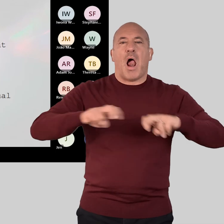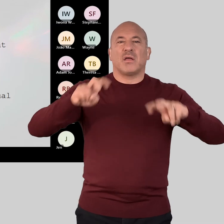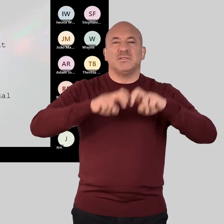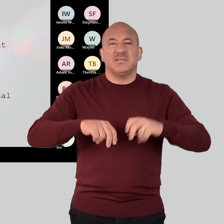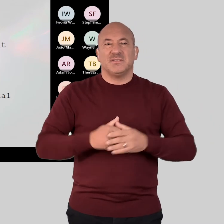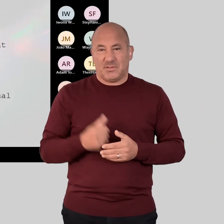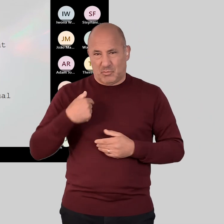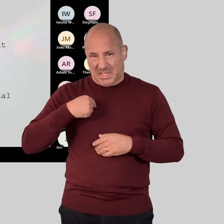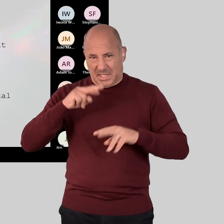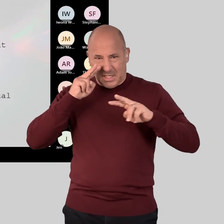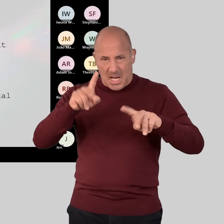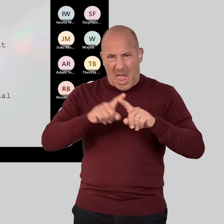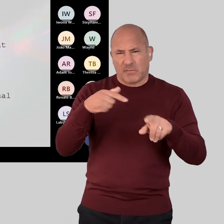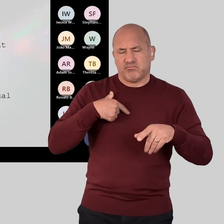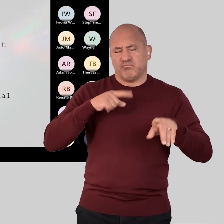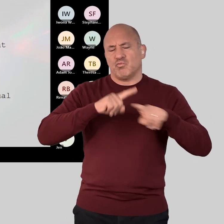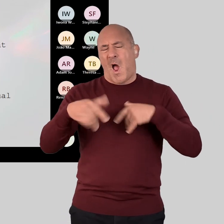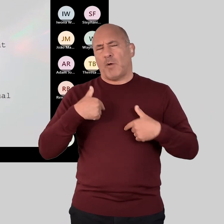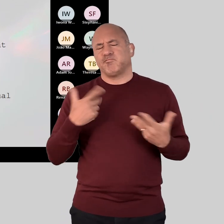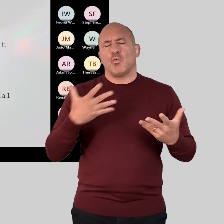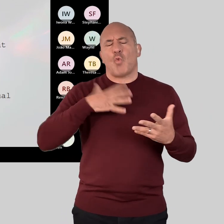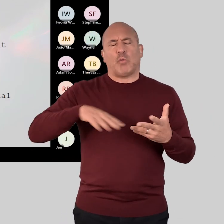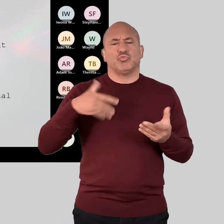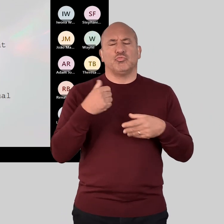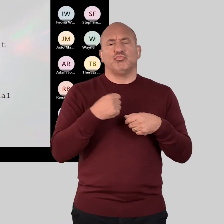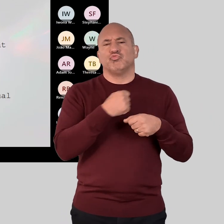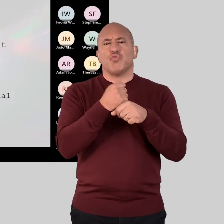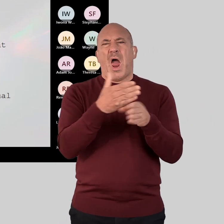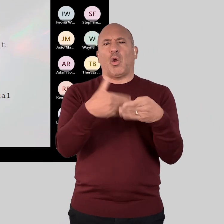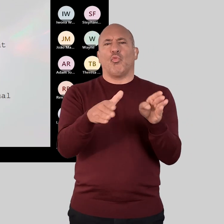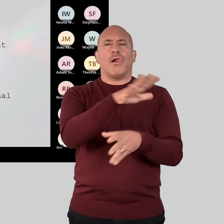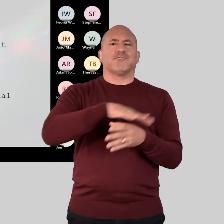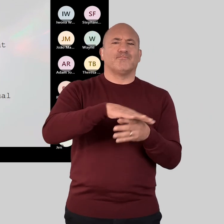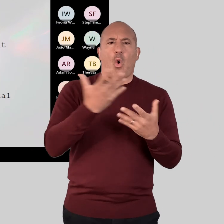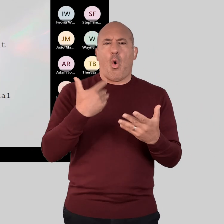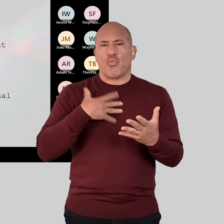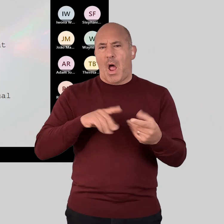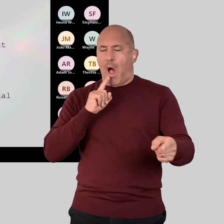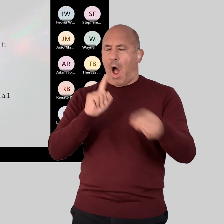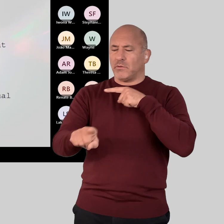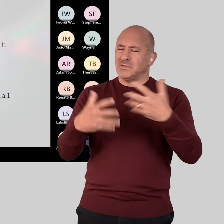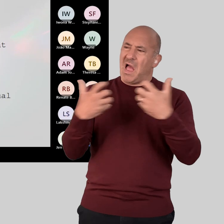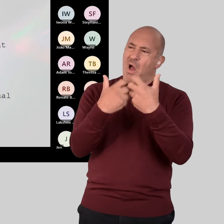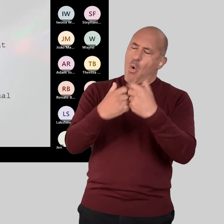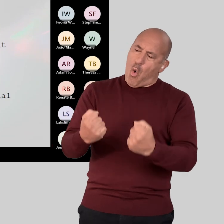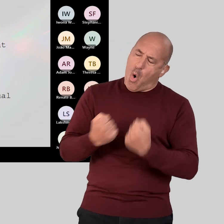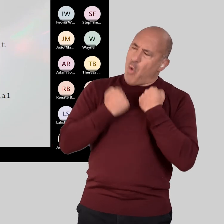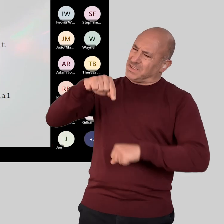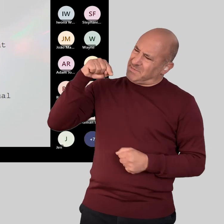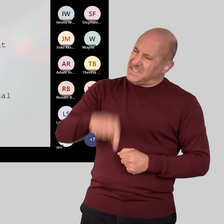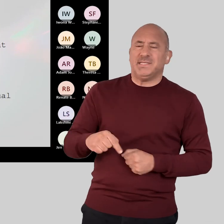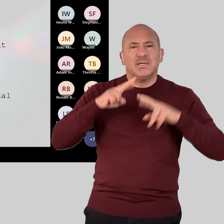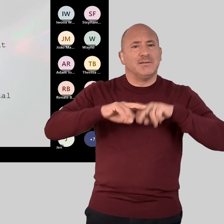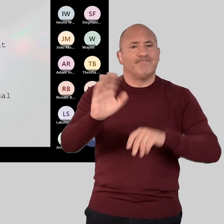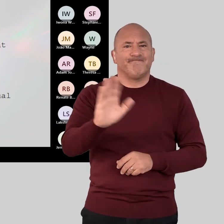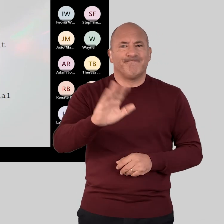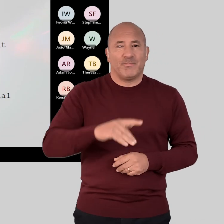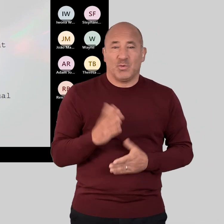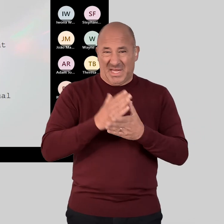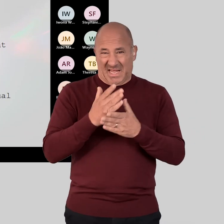time. Just to go with the analysis, we're not approaching this in a kind of way where we're like trying to generalize or find like